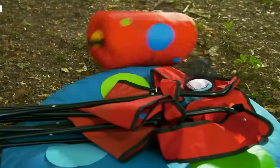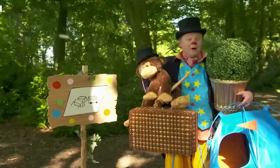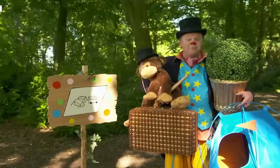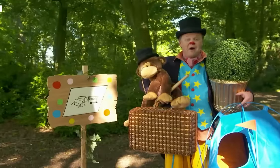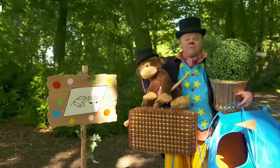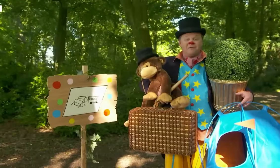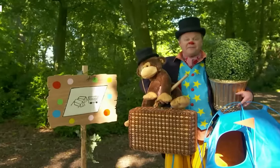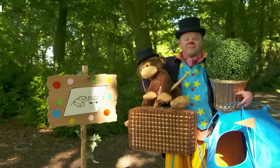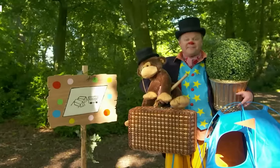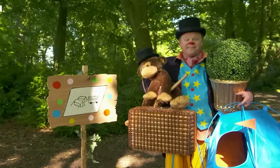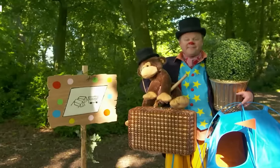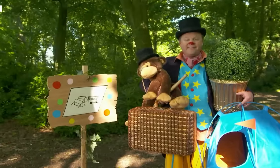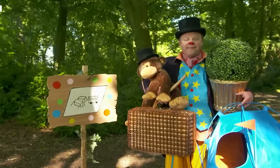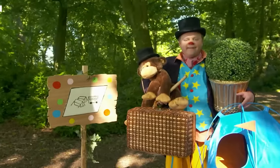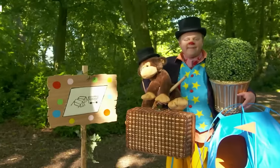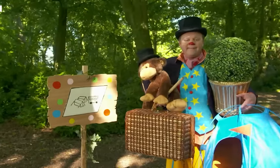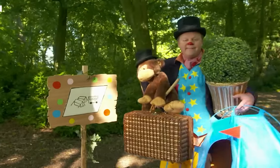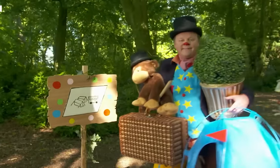How marvellous!